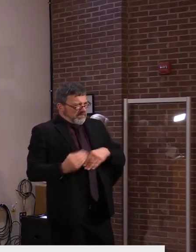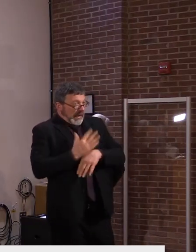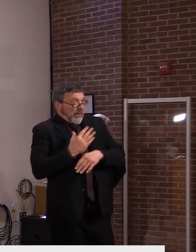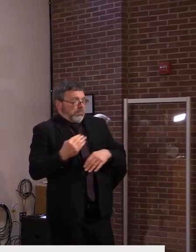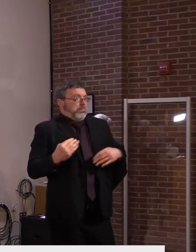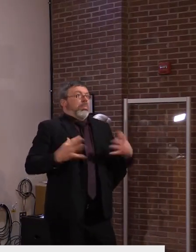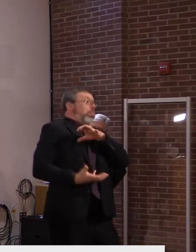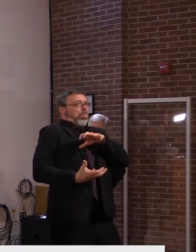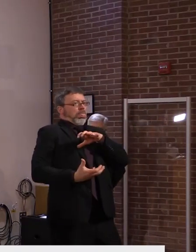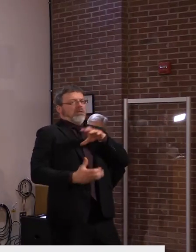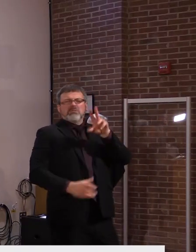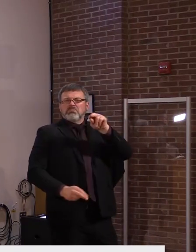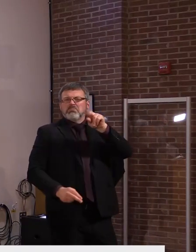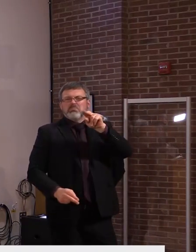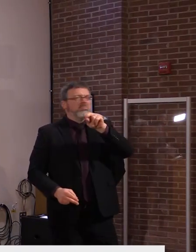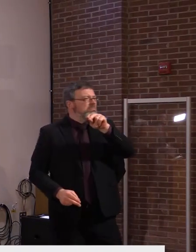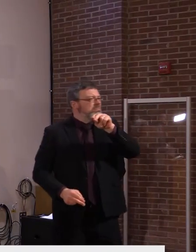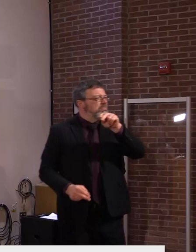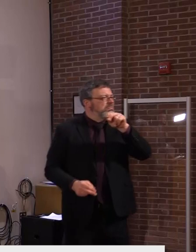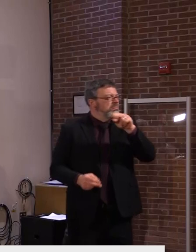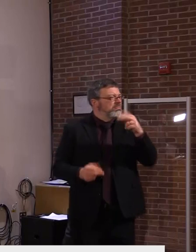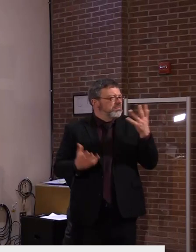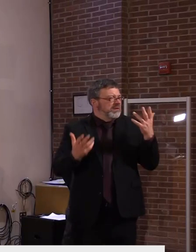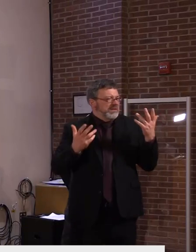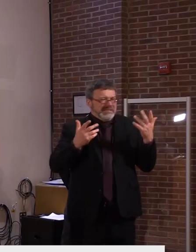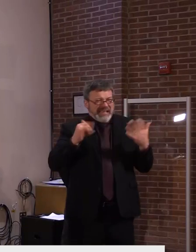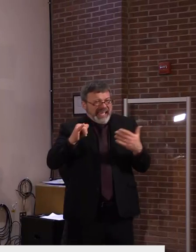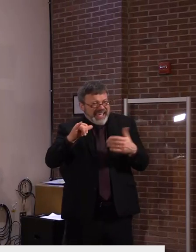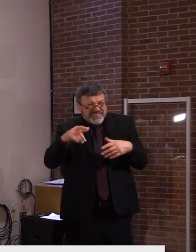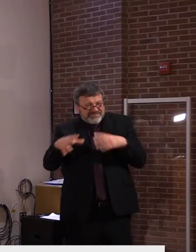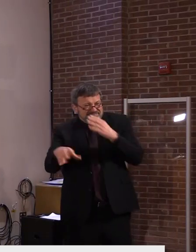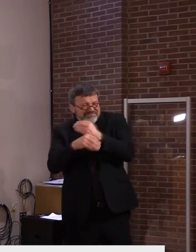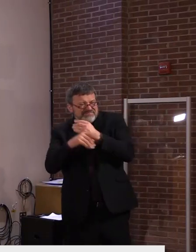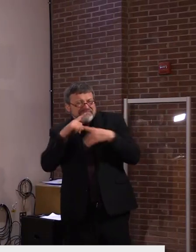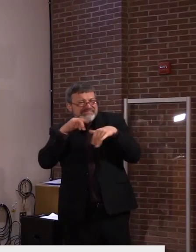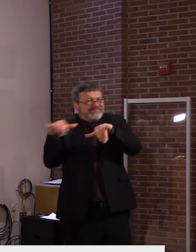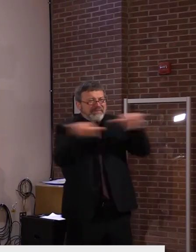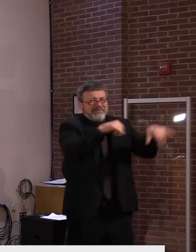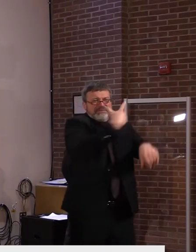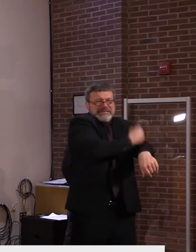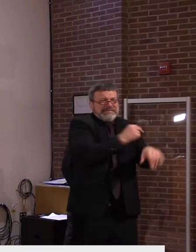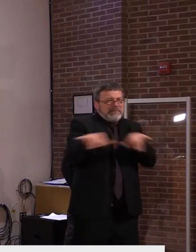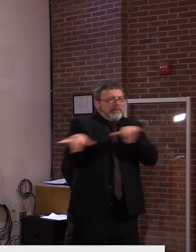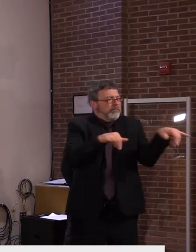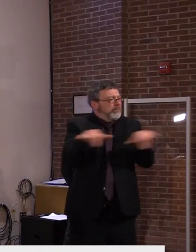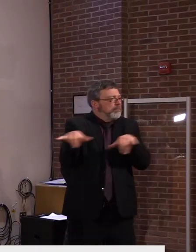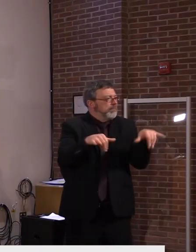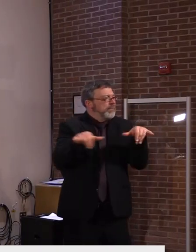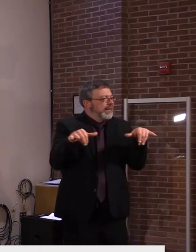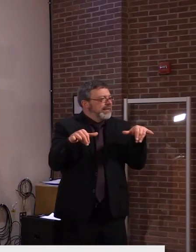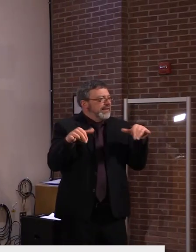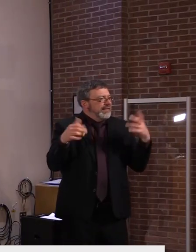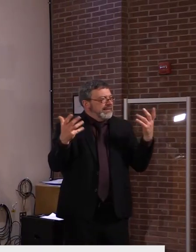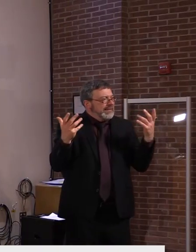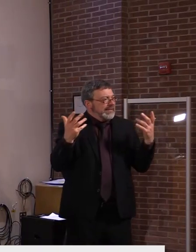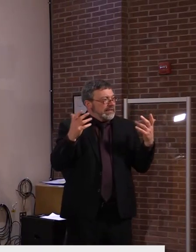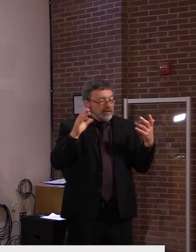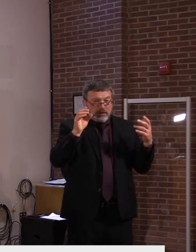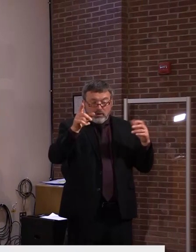so-called booster dose, does not have any increase in frequency of any side effects compared to the primary